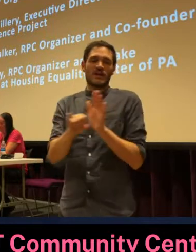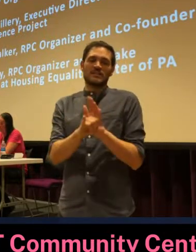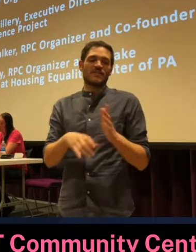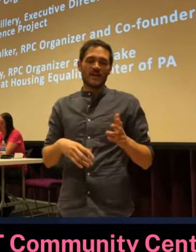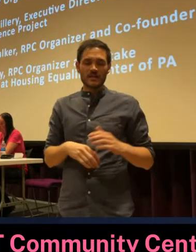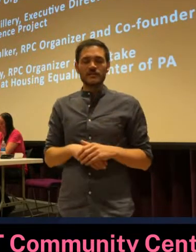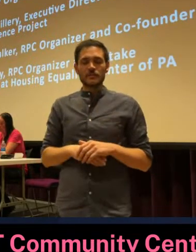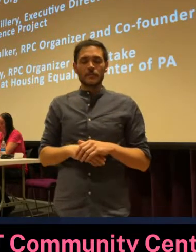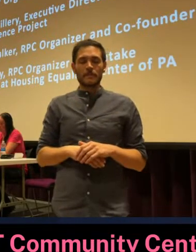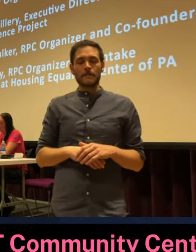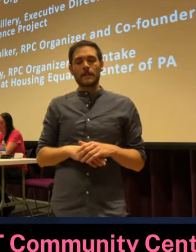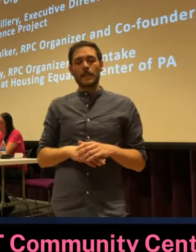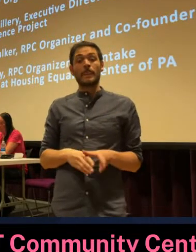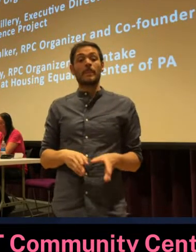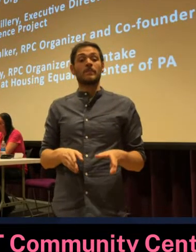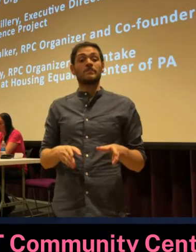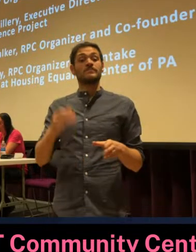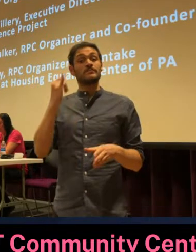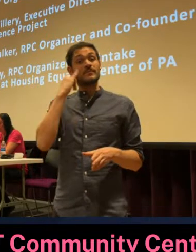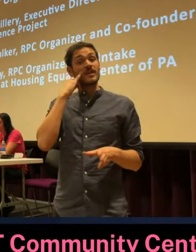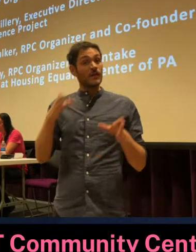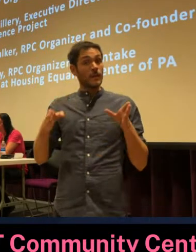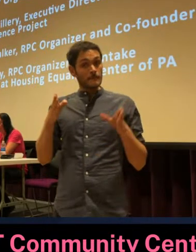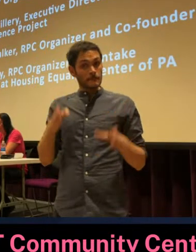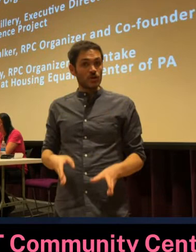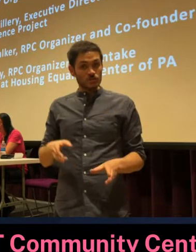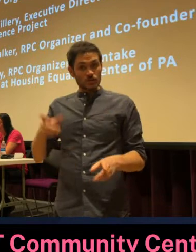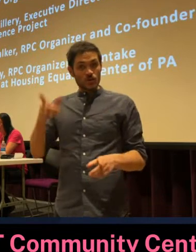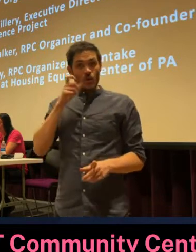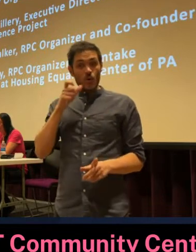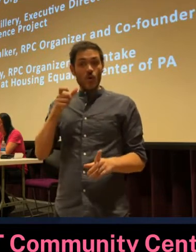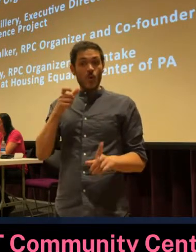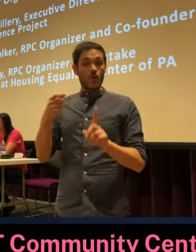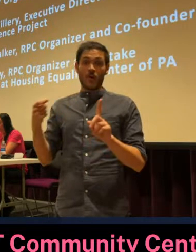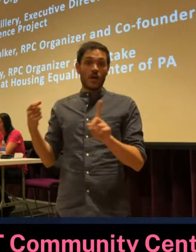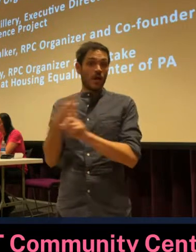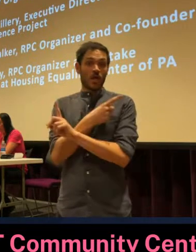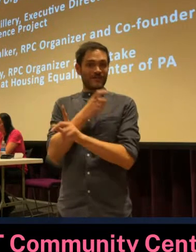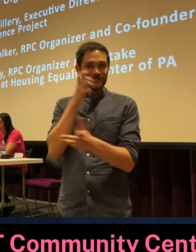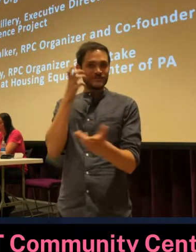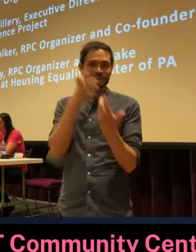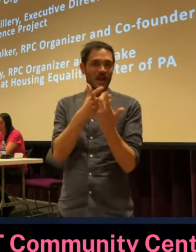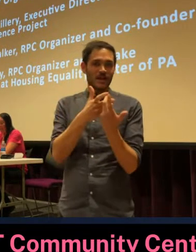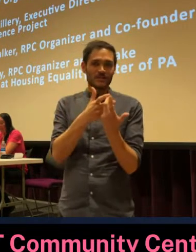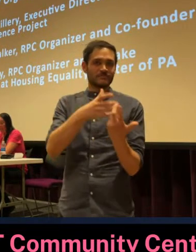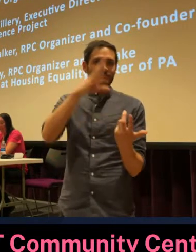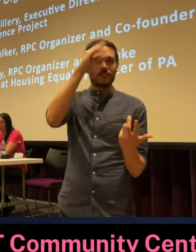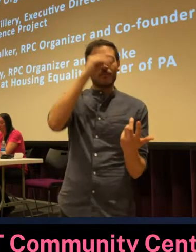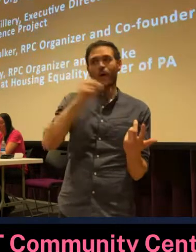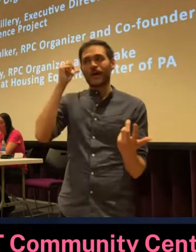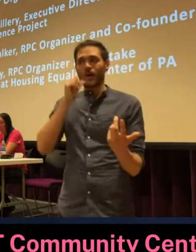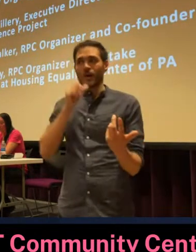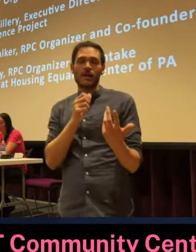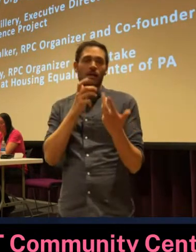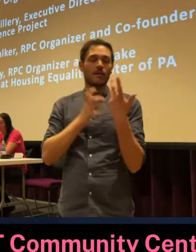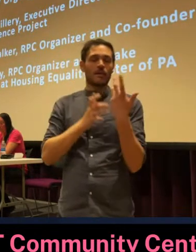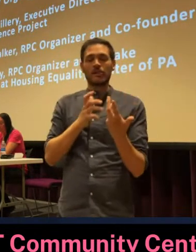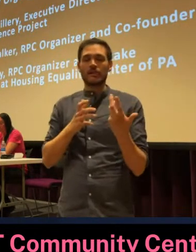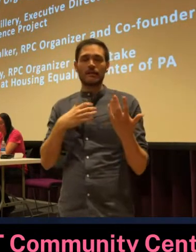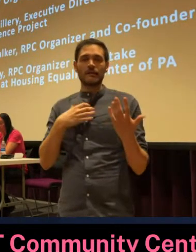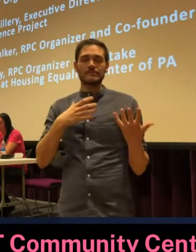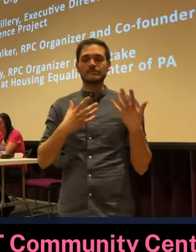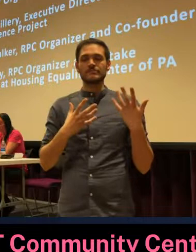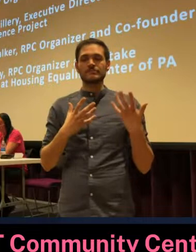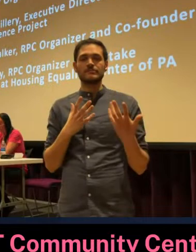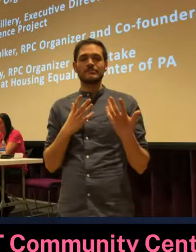Somebody's gender variant, they become somebody that housing that a lot of the